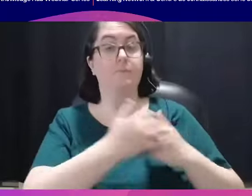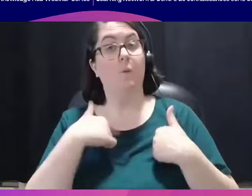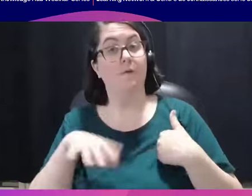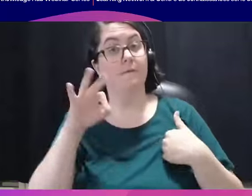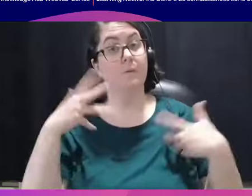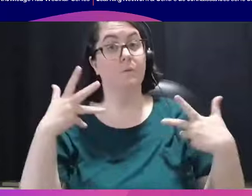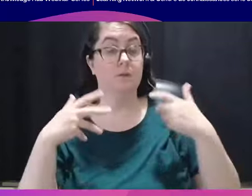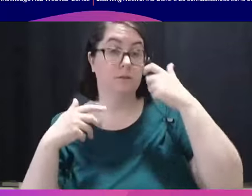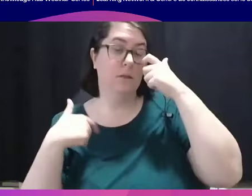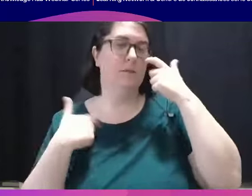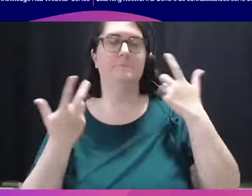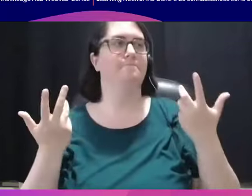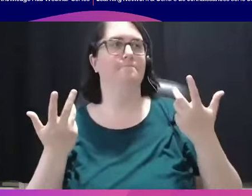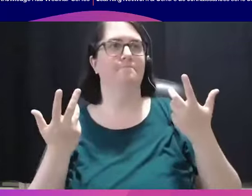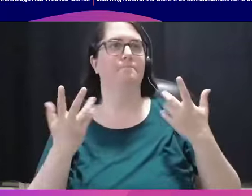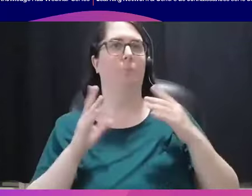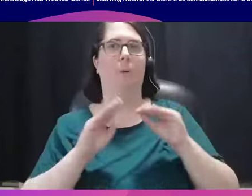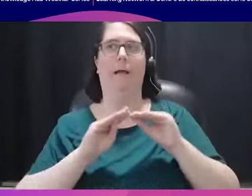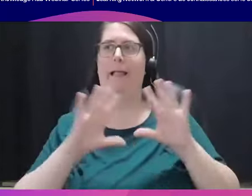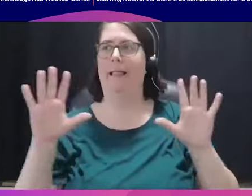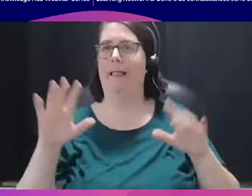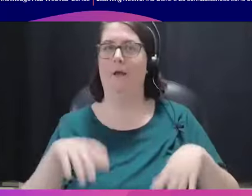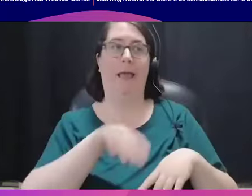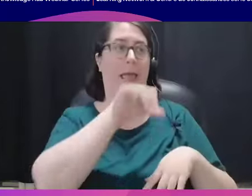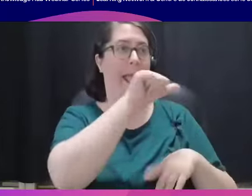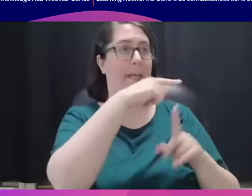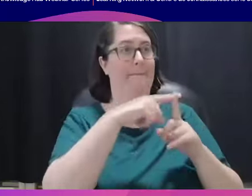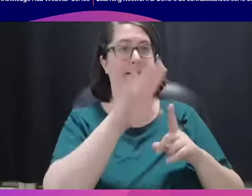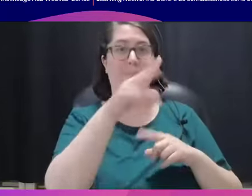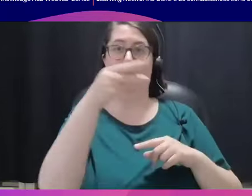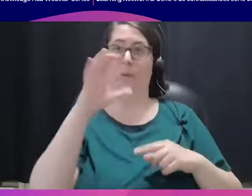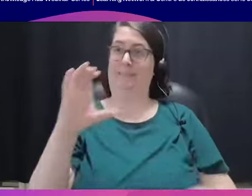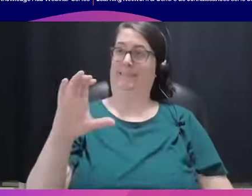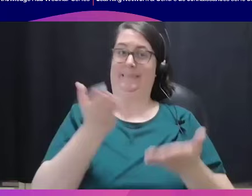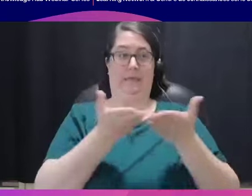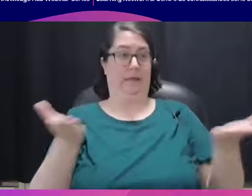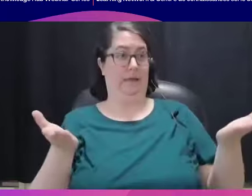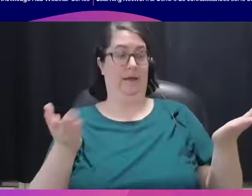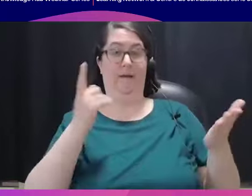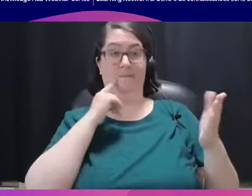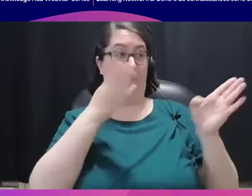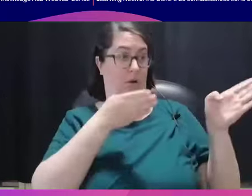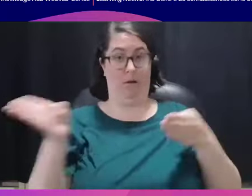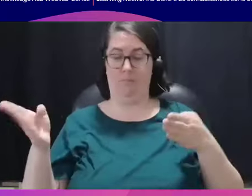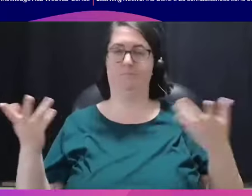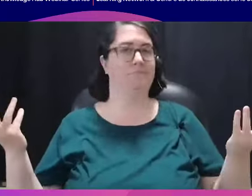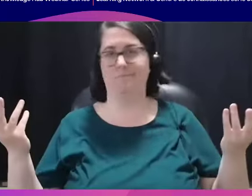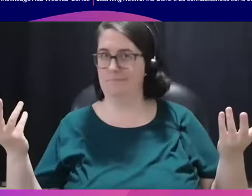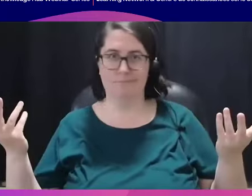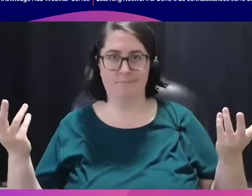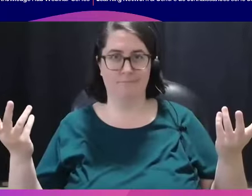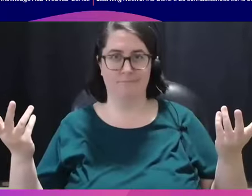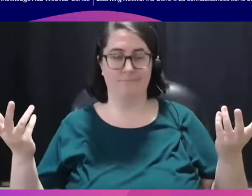was no clear A plus B equals C linear recipe for exiting, and that a lot of people on